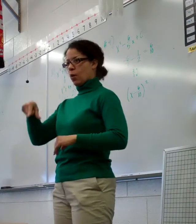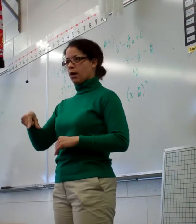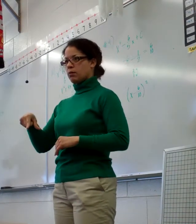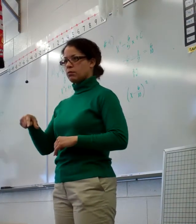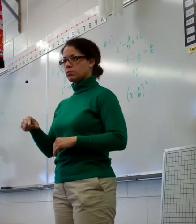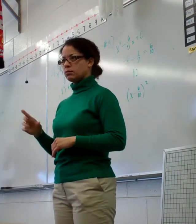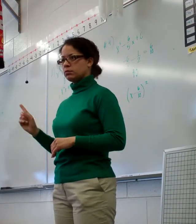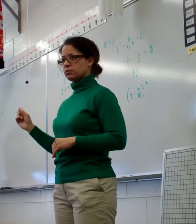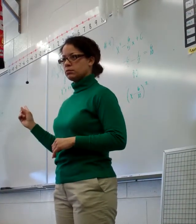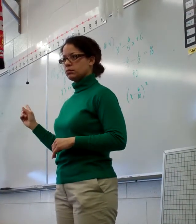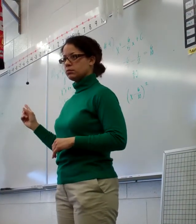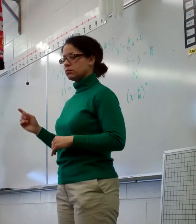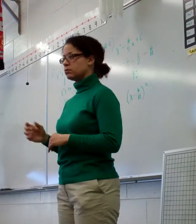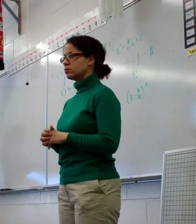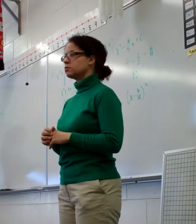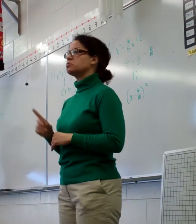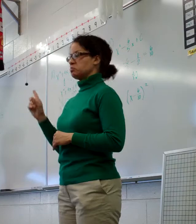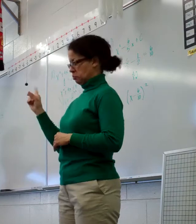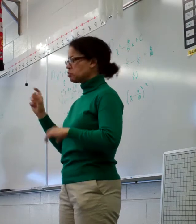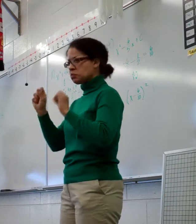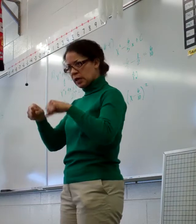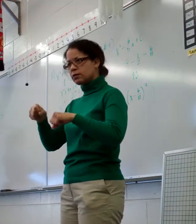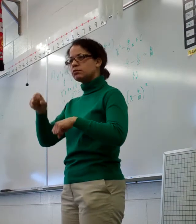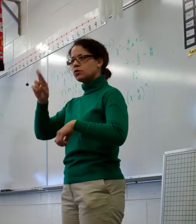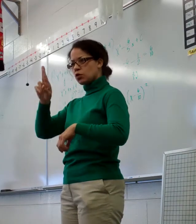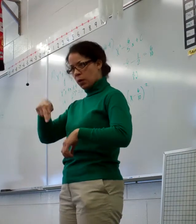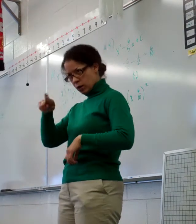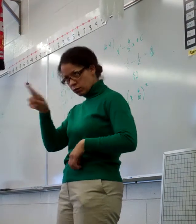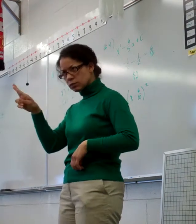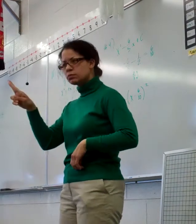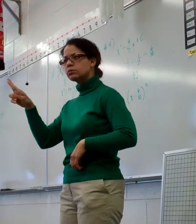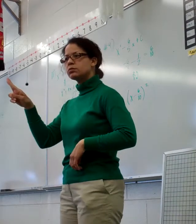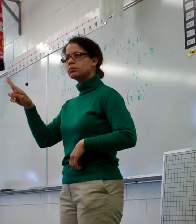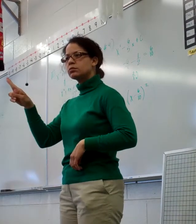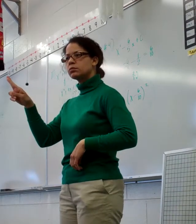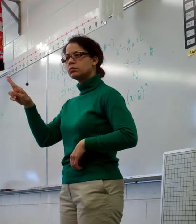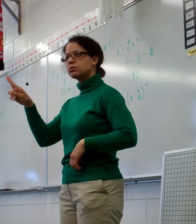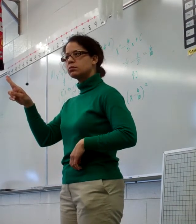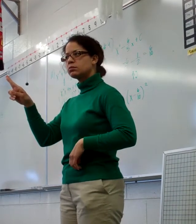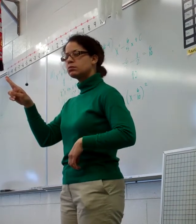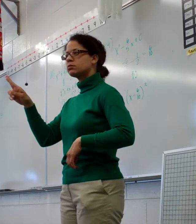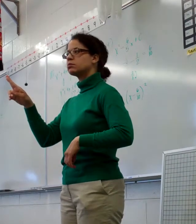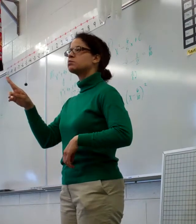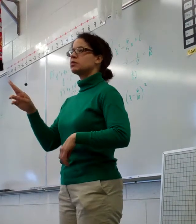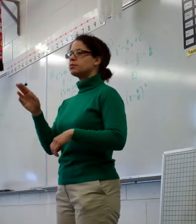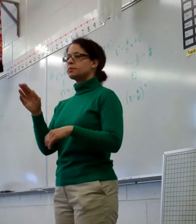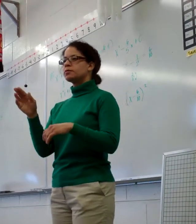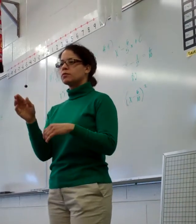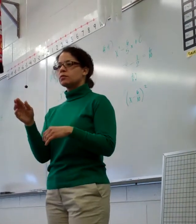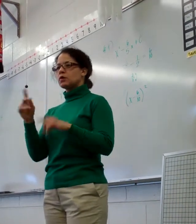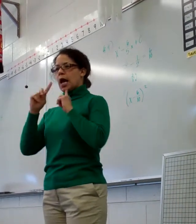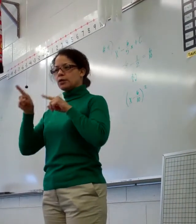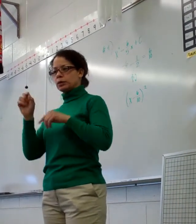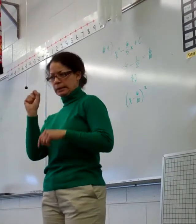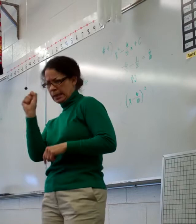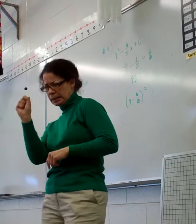So you go ahead and square root this. So that's the next step. And you're going to get a decimal, and we need to round to 2